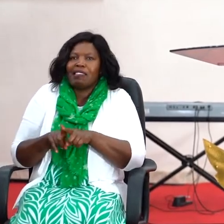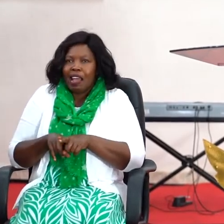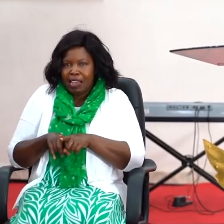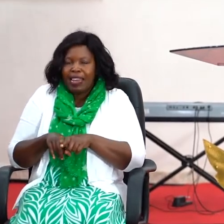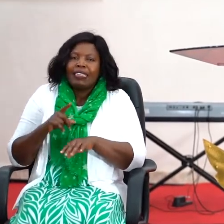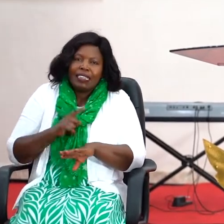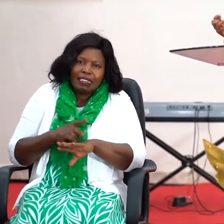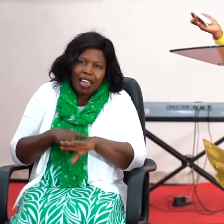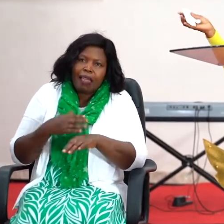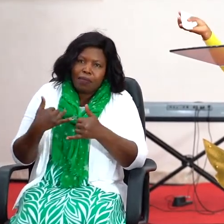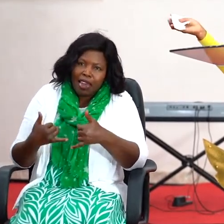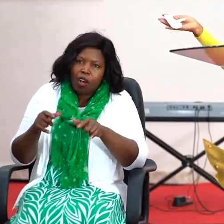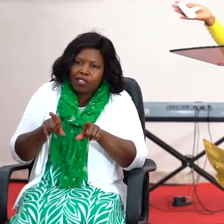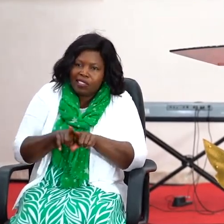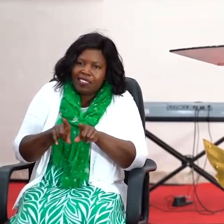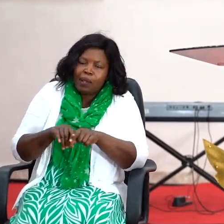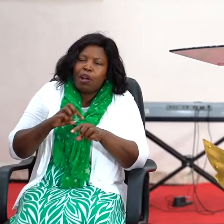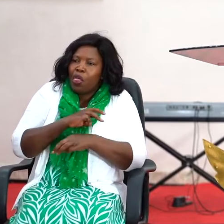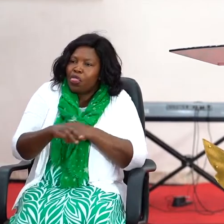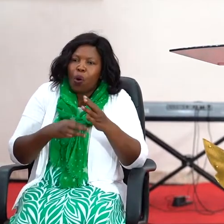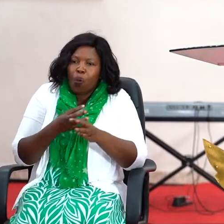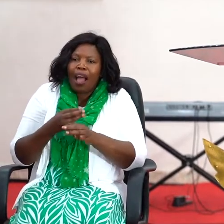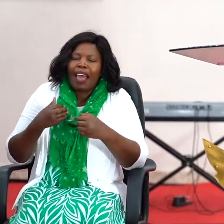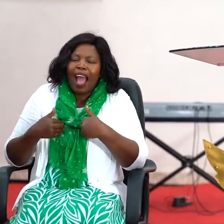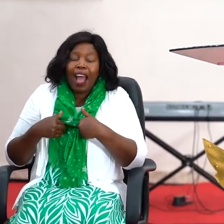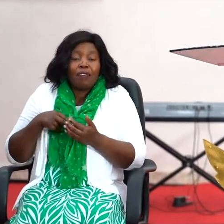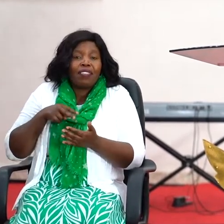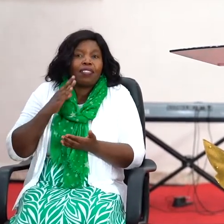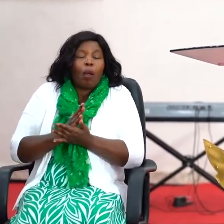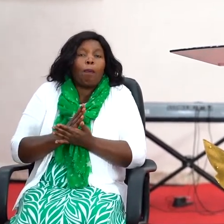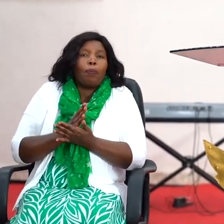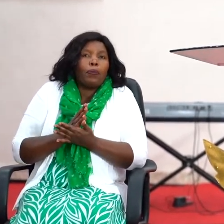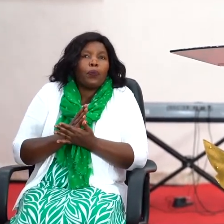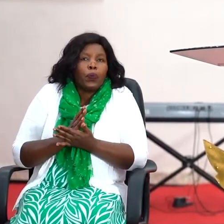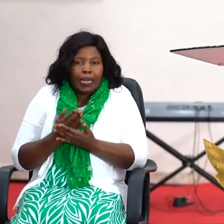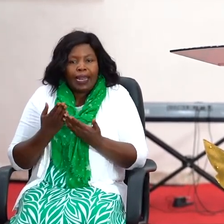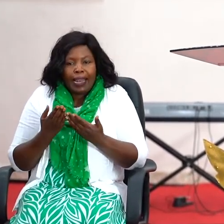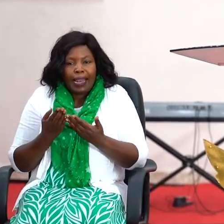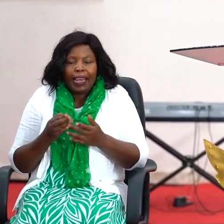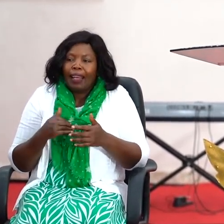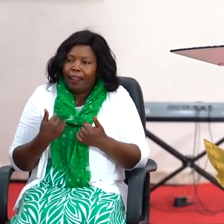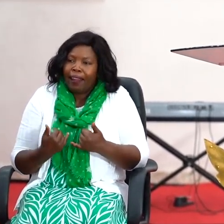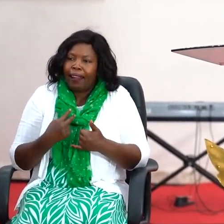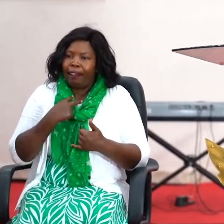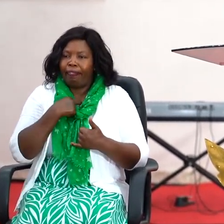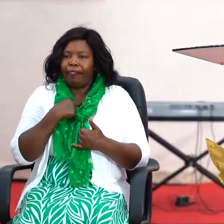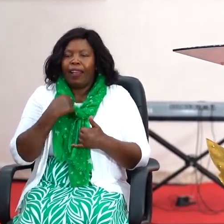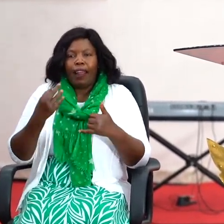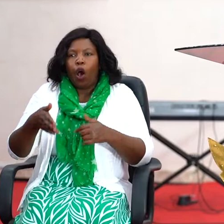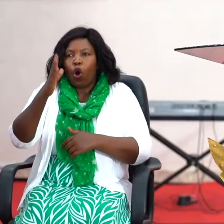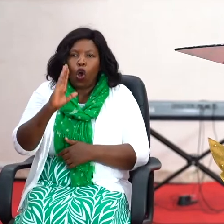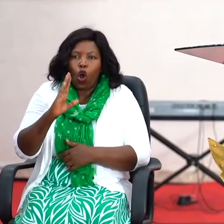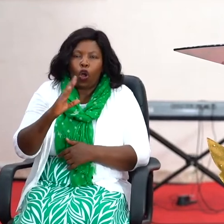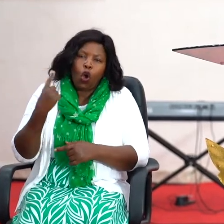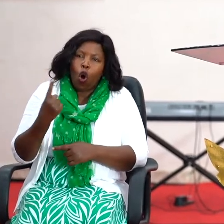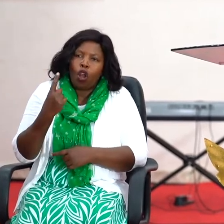this season of that the world has like come to a standstill, and God is the one who is